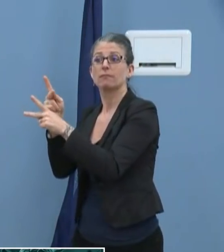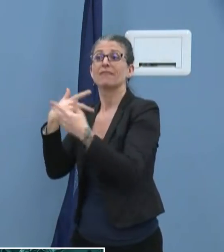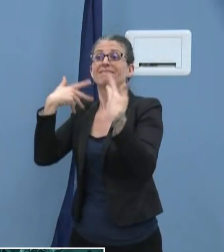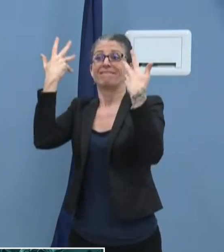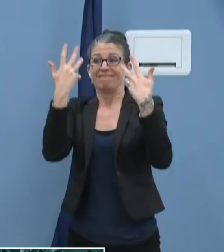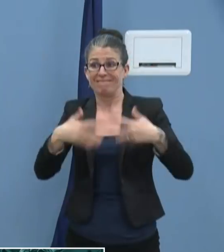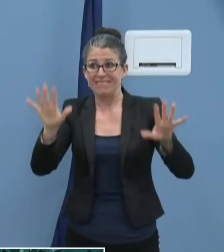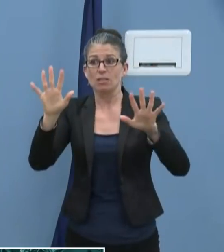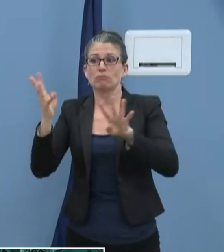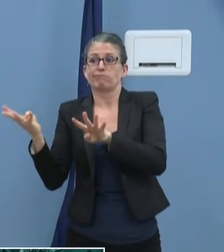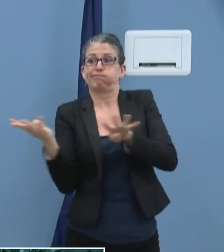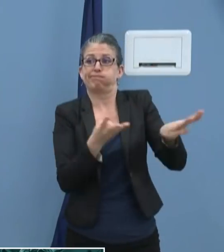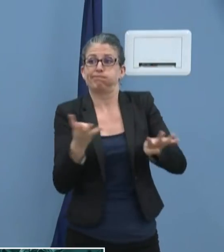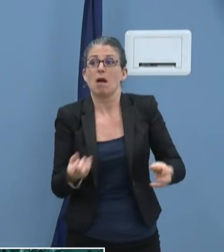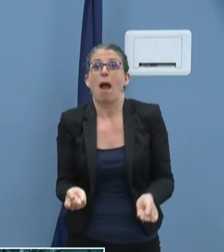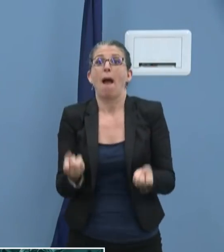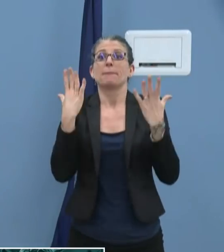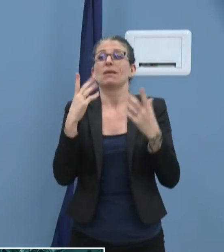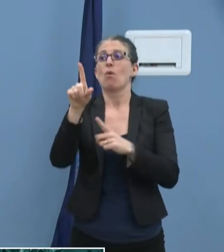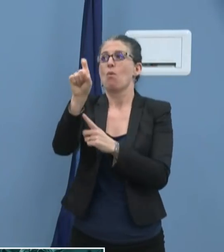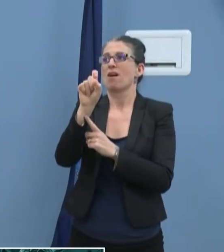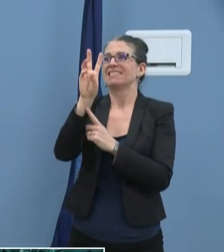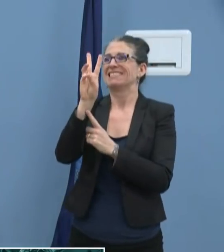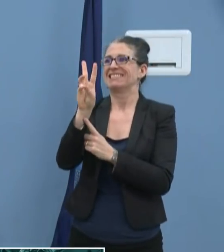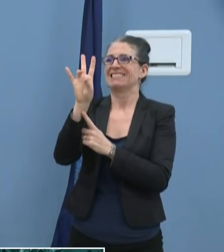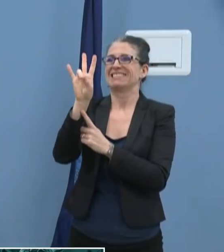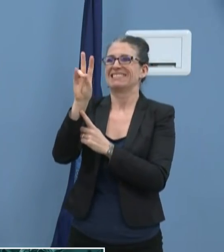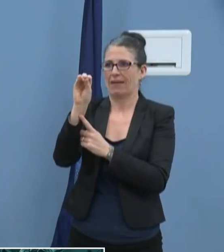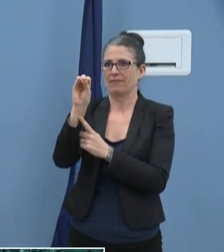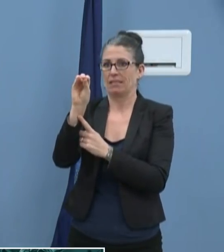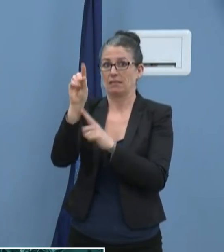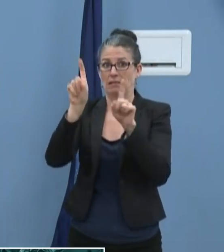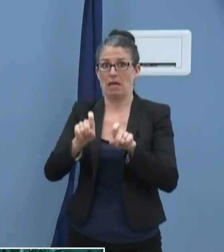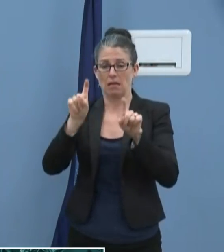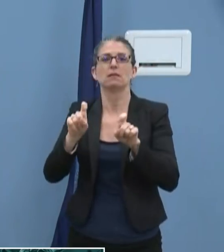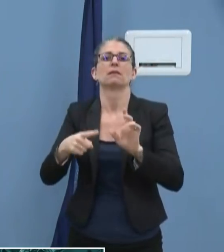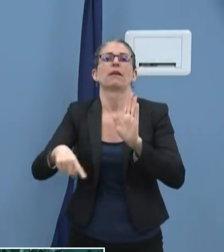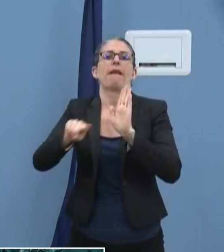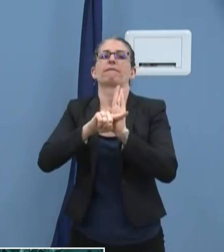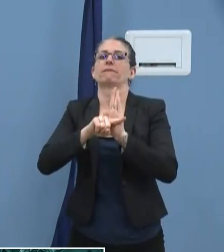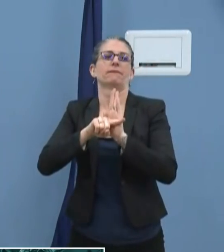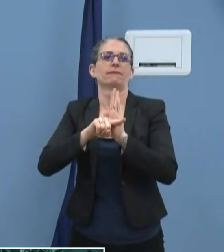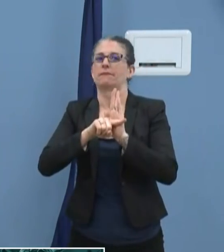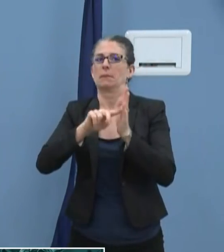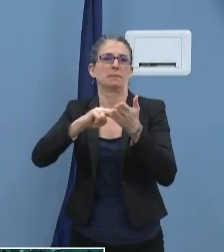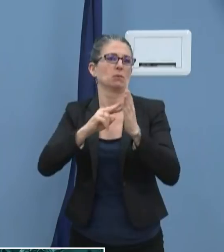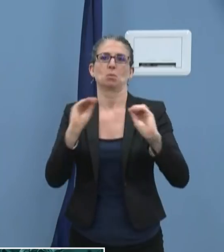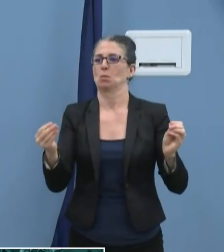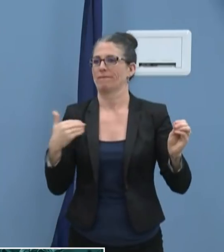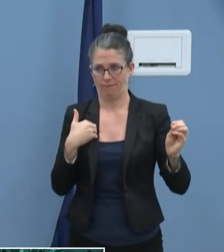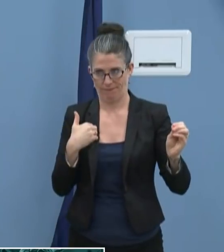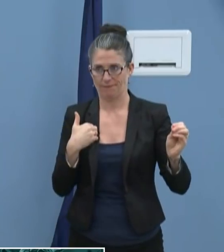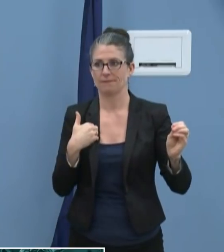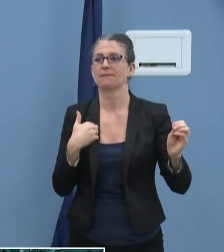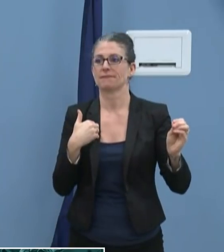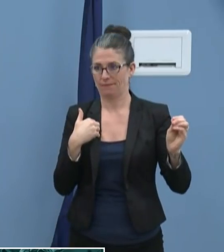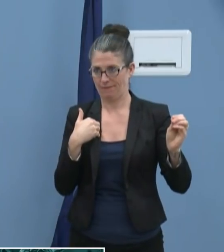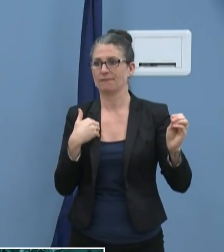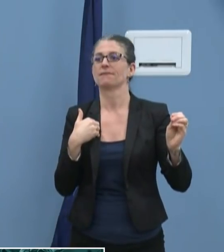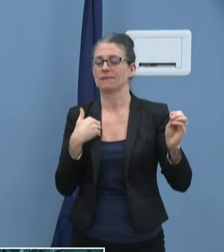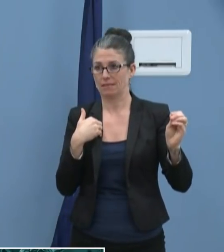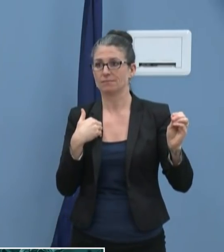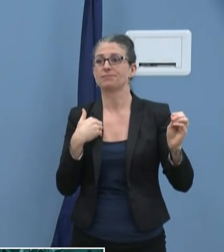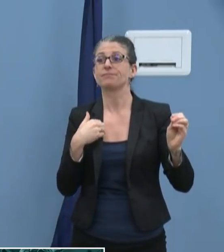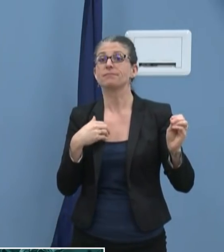negative tests. The Maine CDC staff and our epidemiologists have fielded